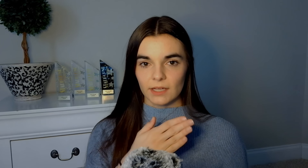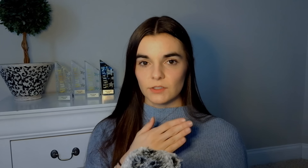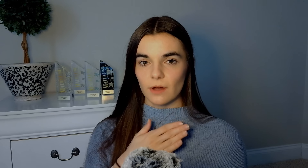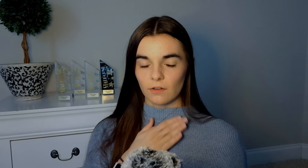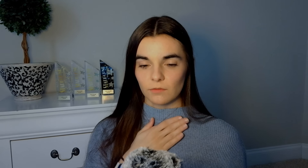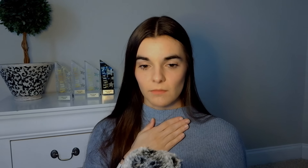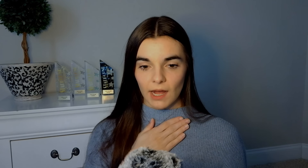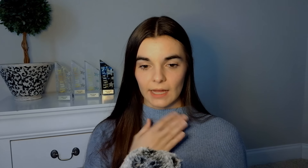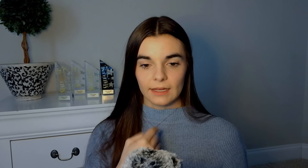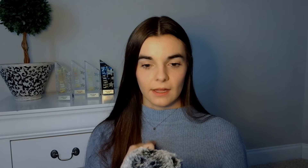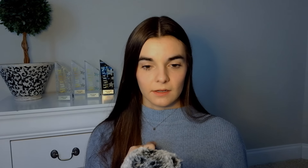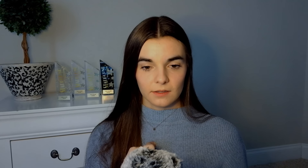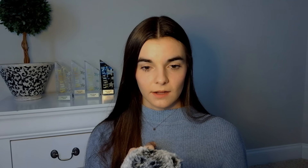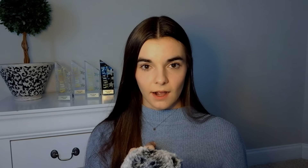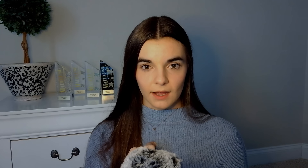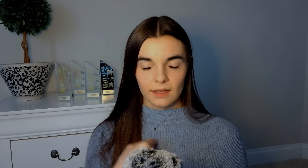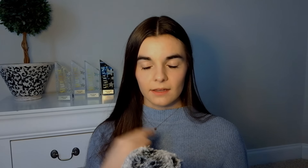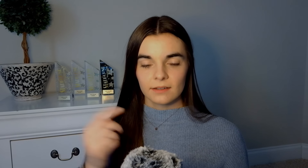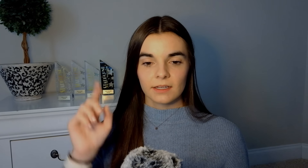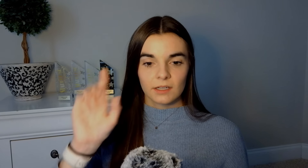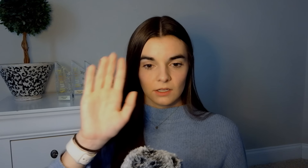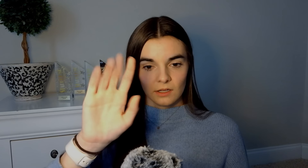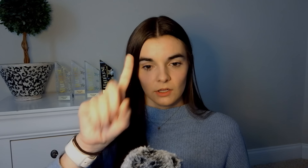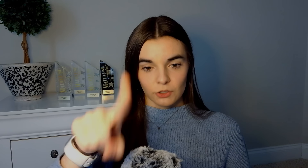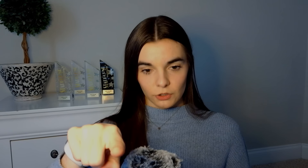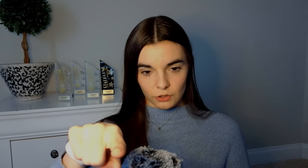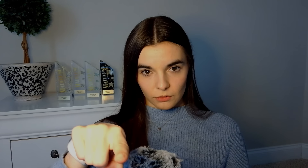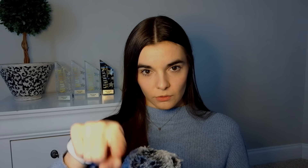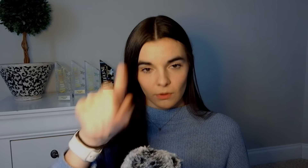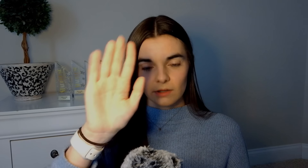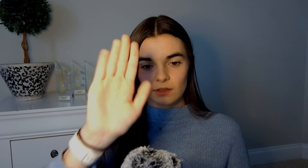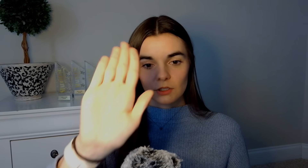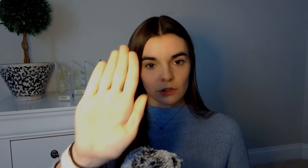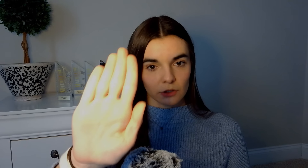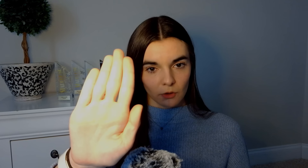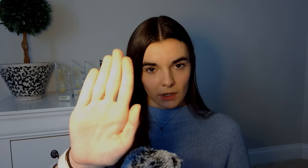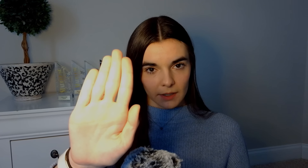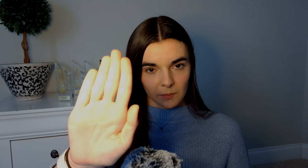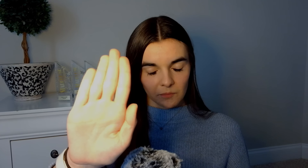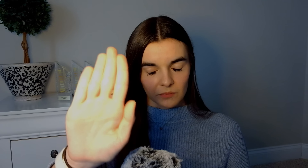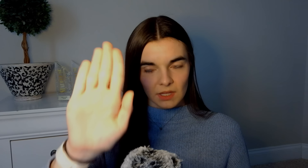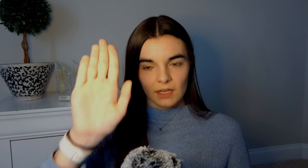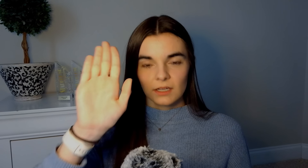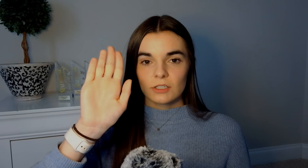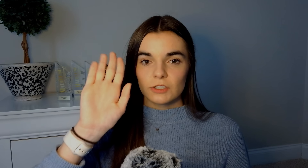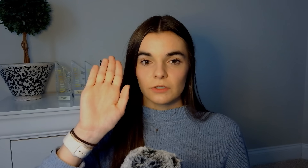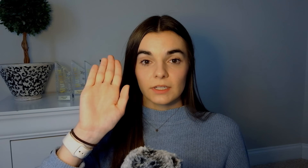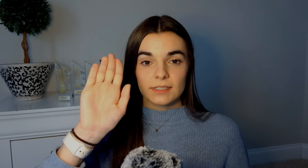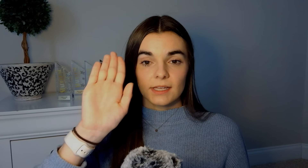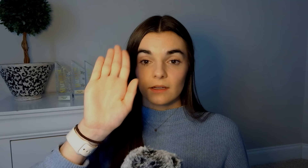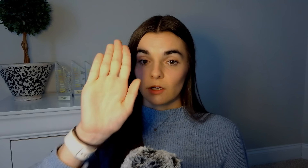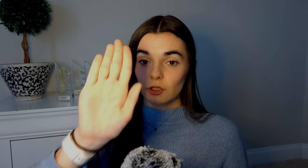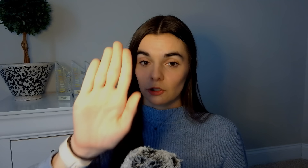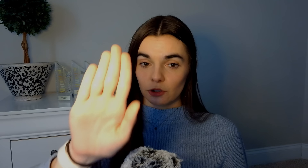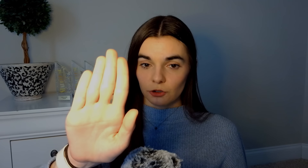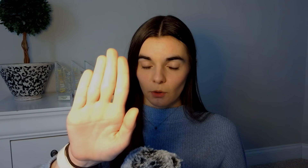you have my and I, you, your. So you can say